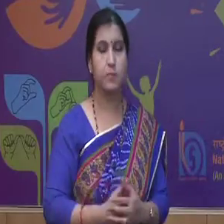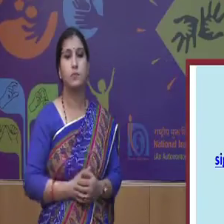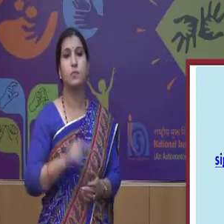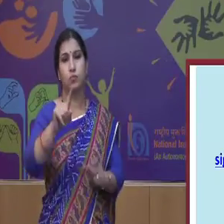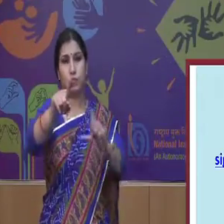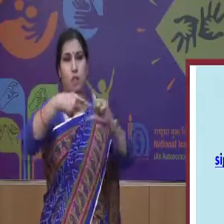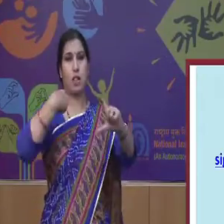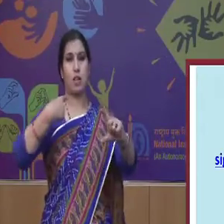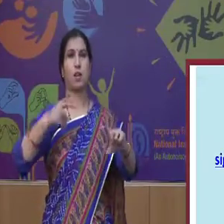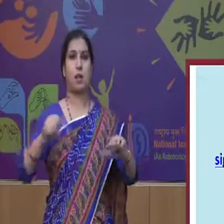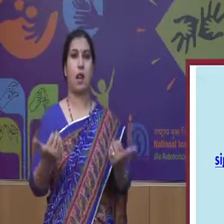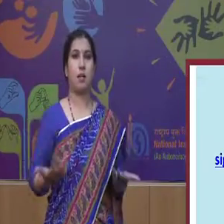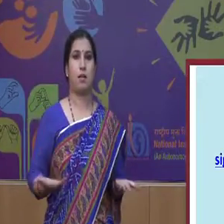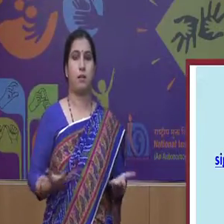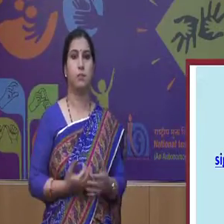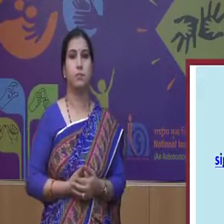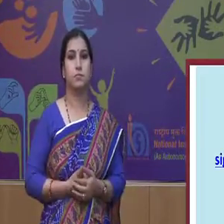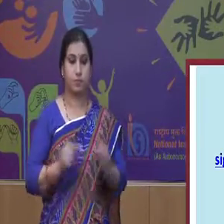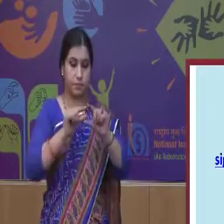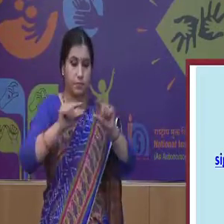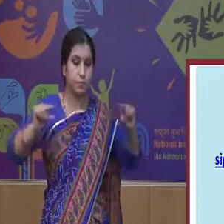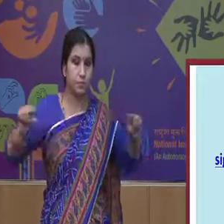you can send email at